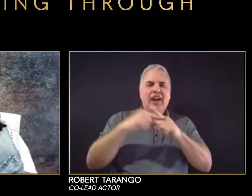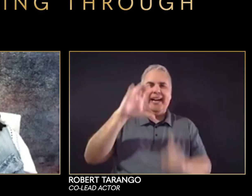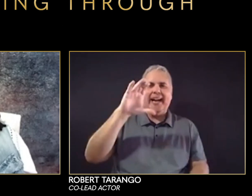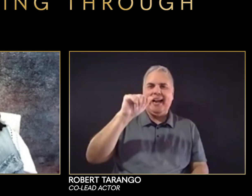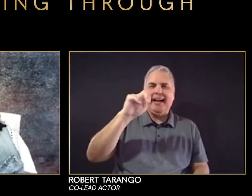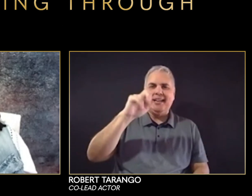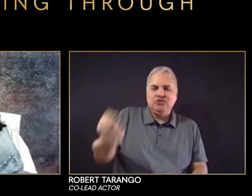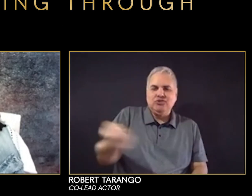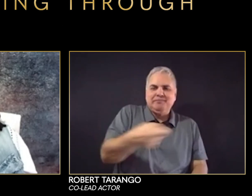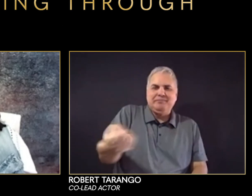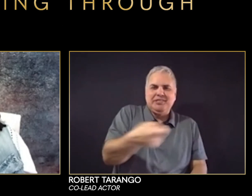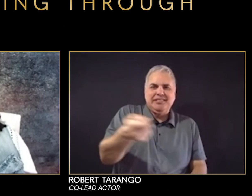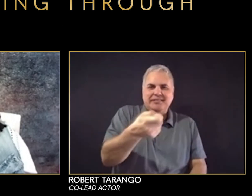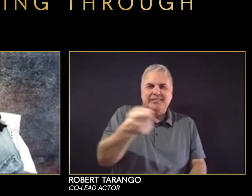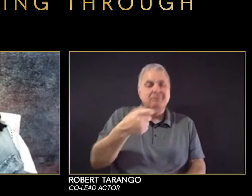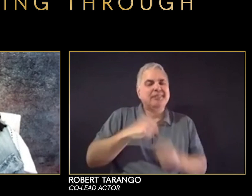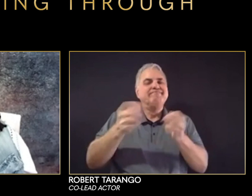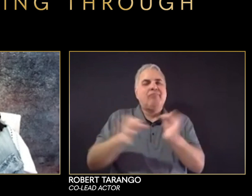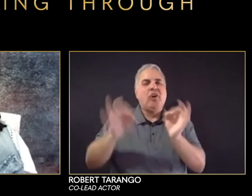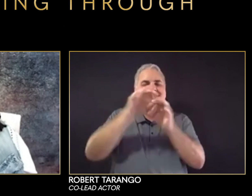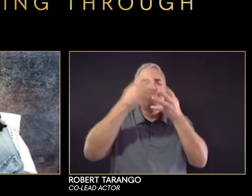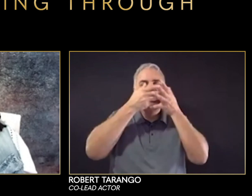communication as a whole.